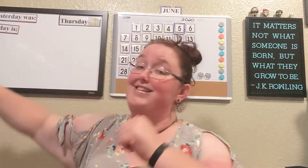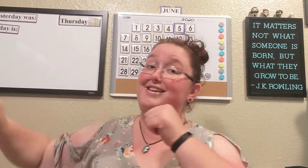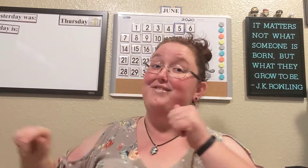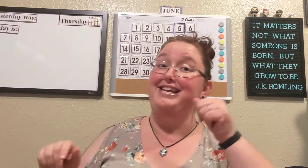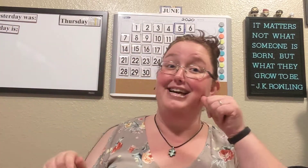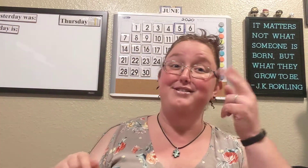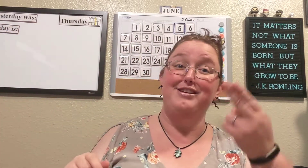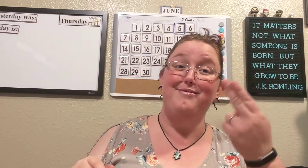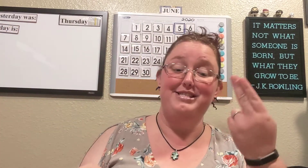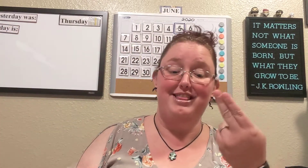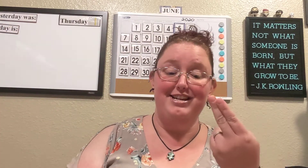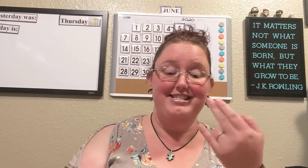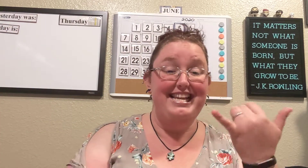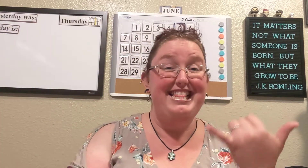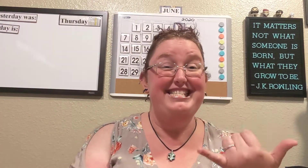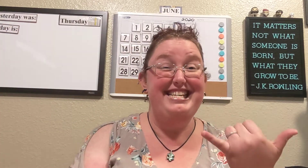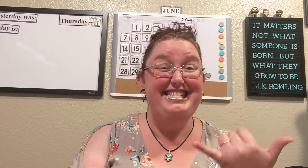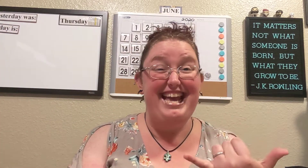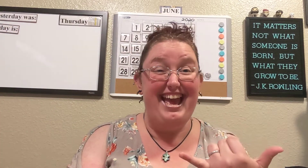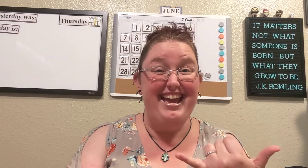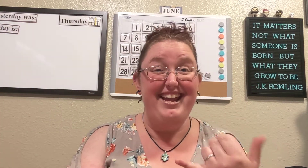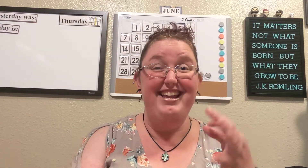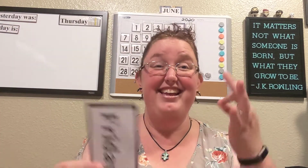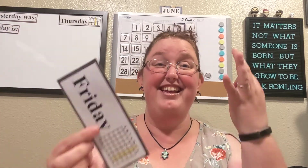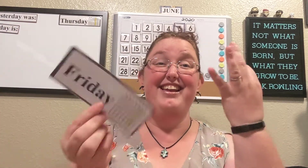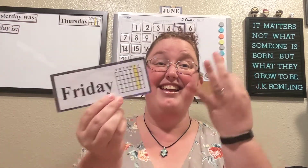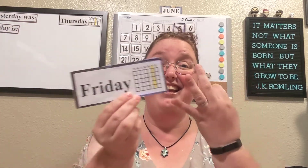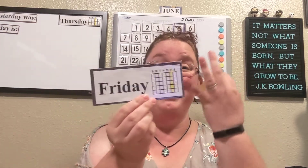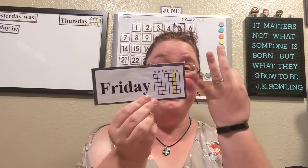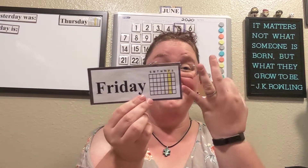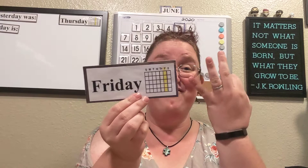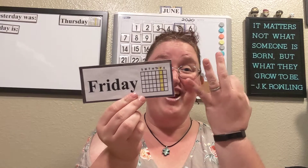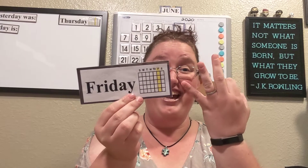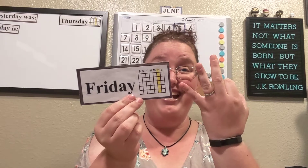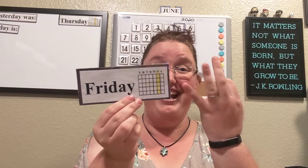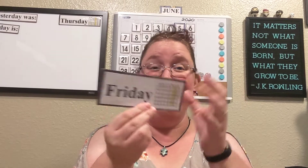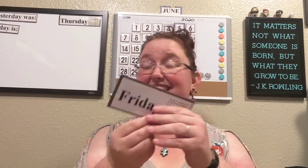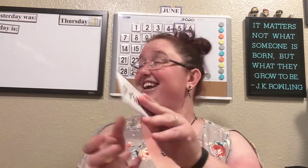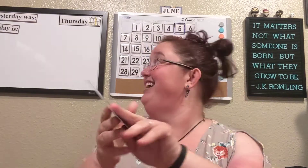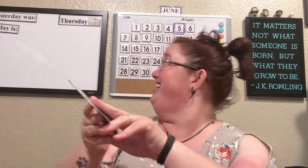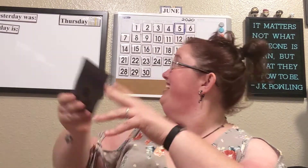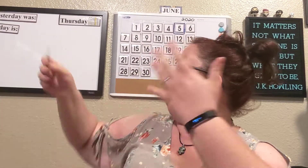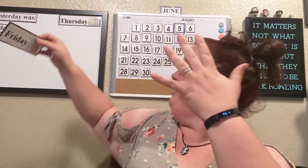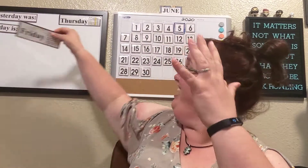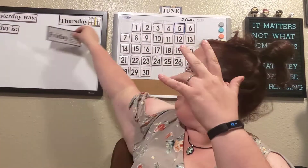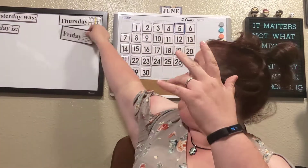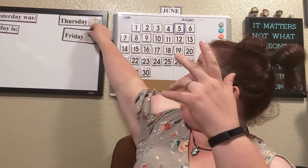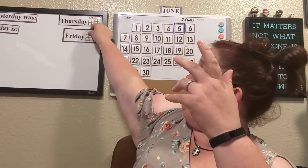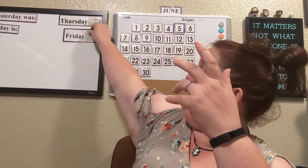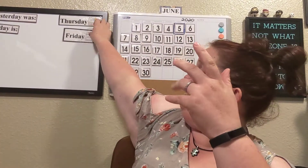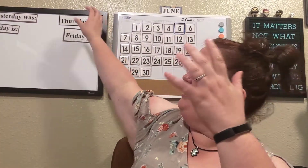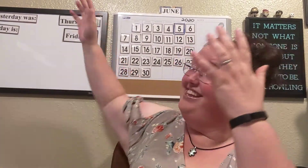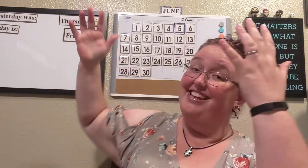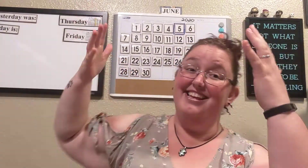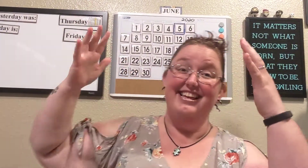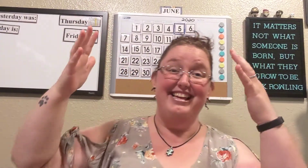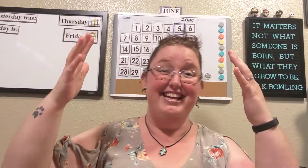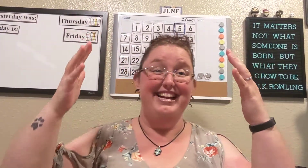If yesterday was Thursday, then today is Friday. Yay!